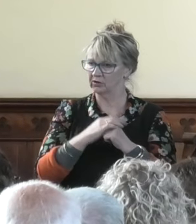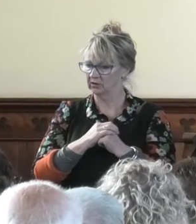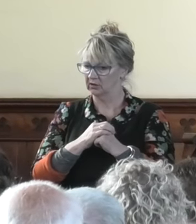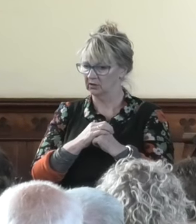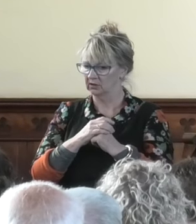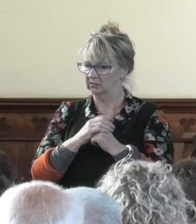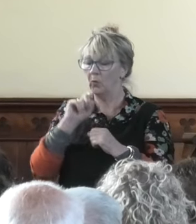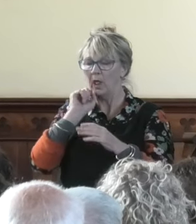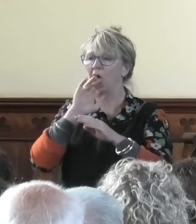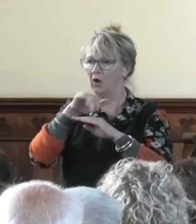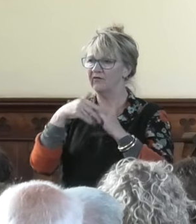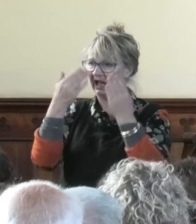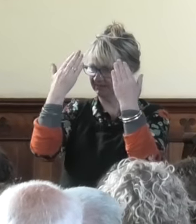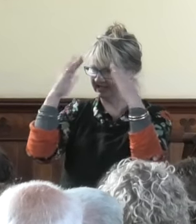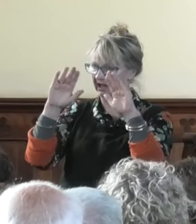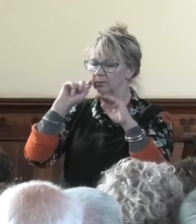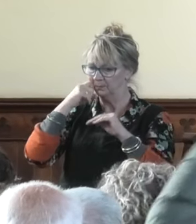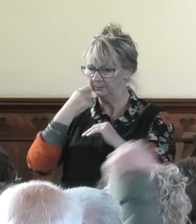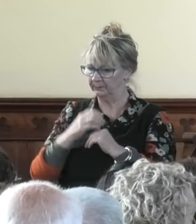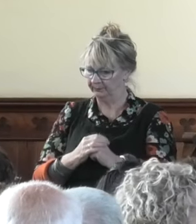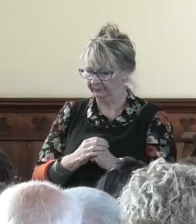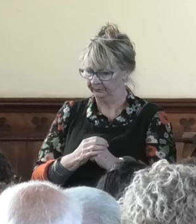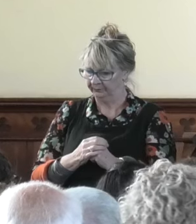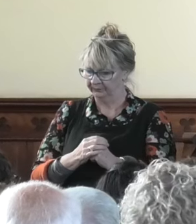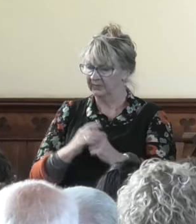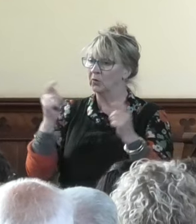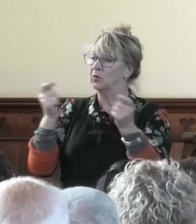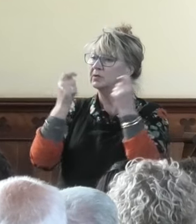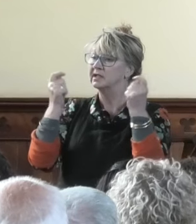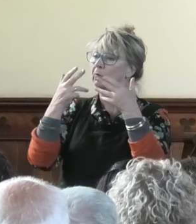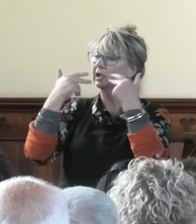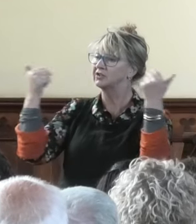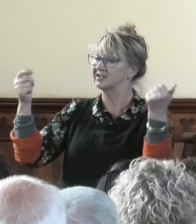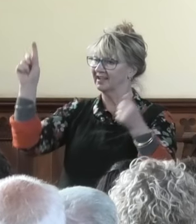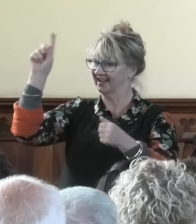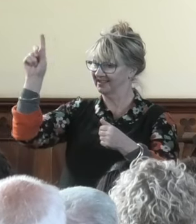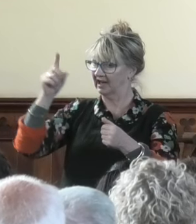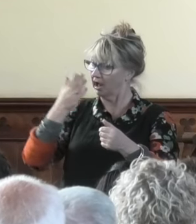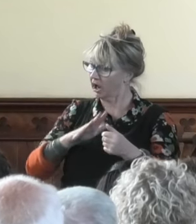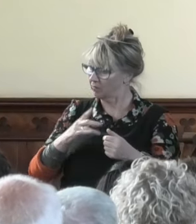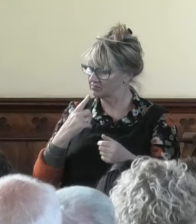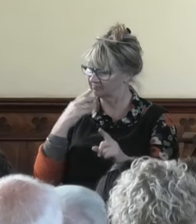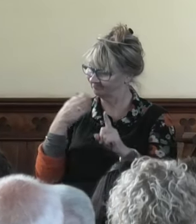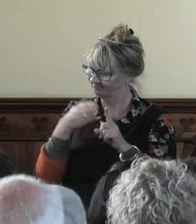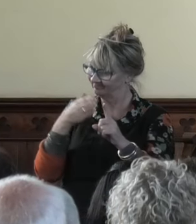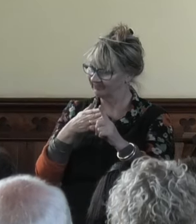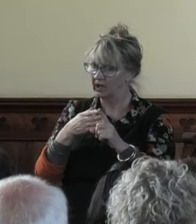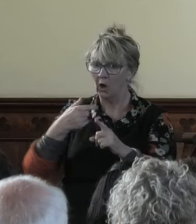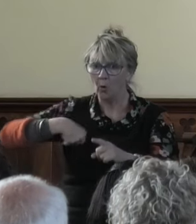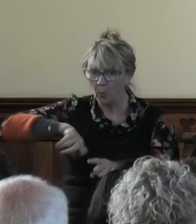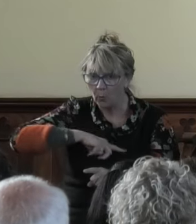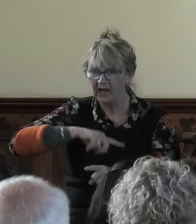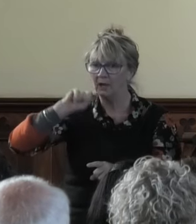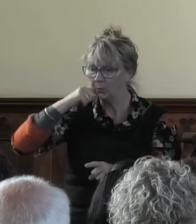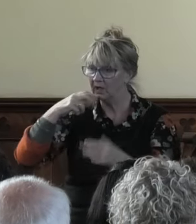today we're going to do a number of things to celebrate Rinska's life. We're going to sing, and I want to emphasise that there's a plural in that